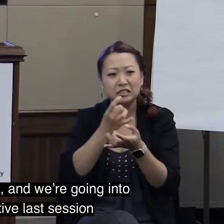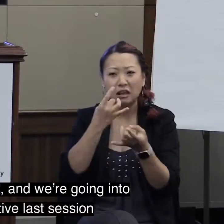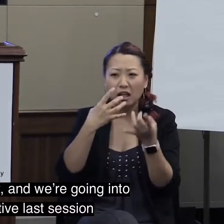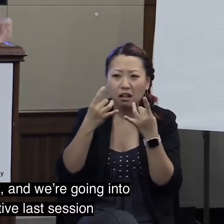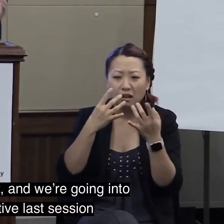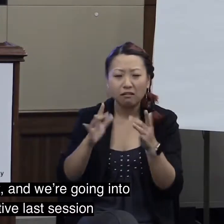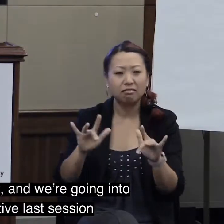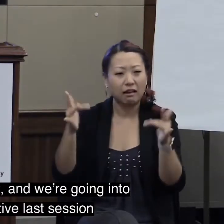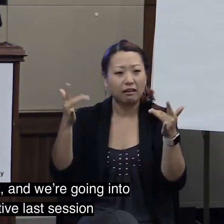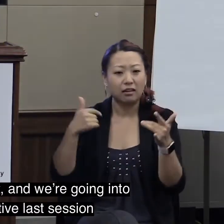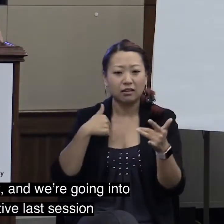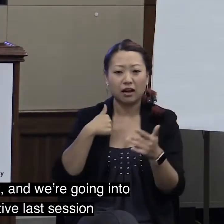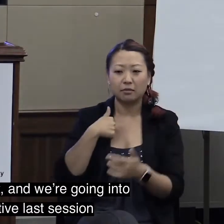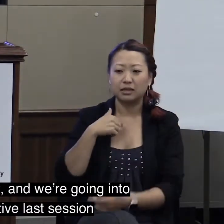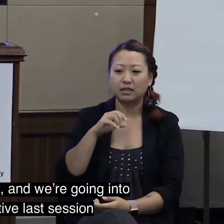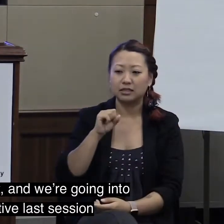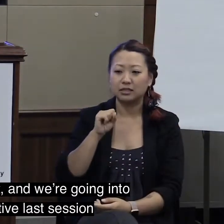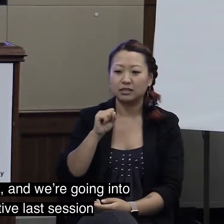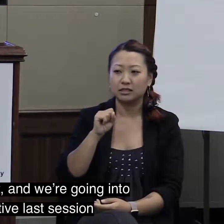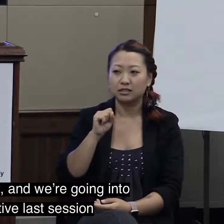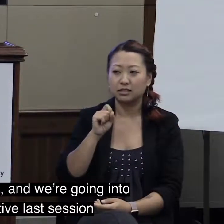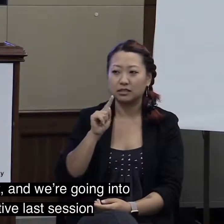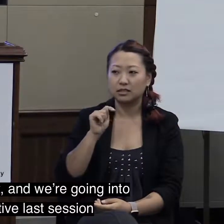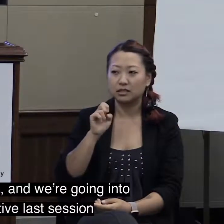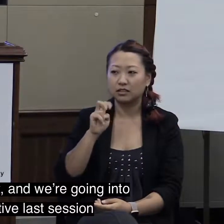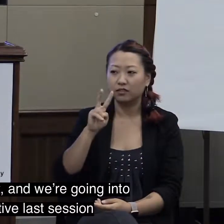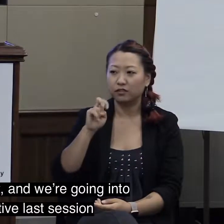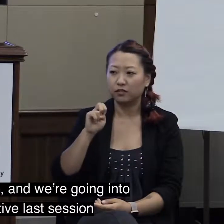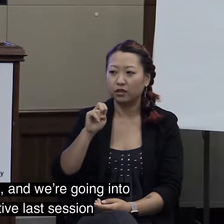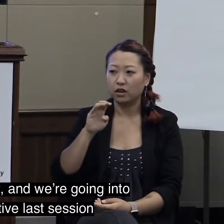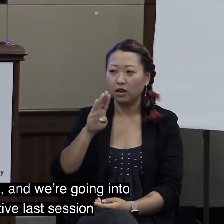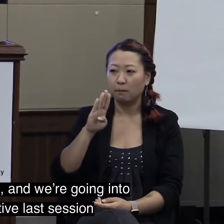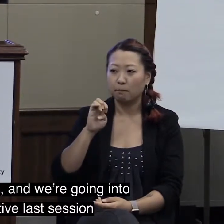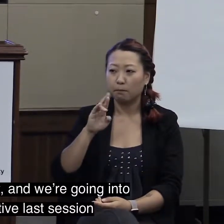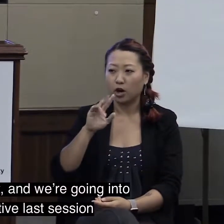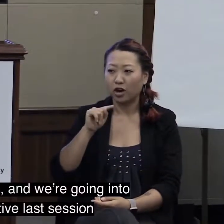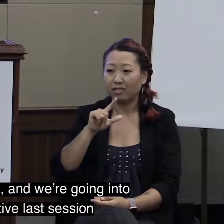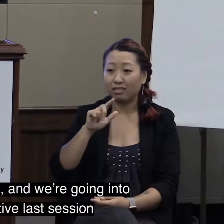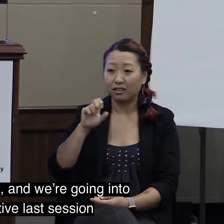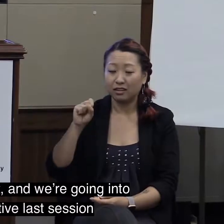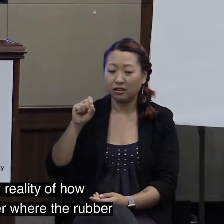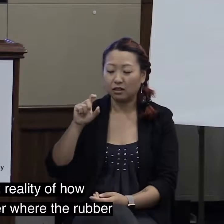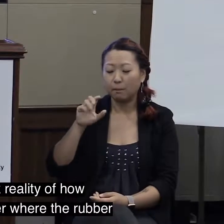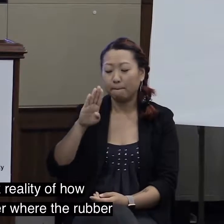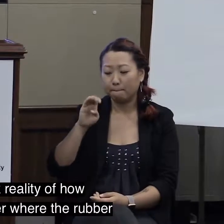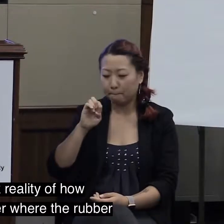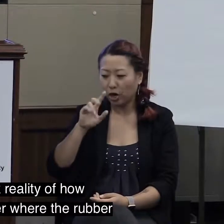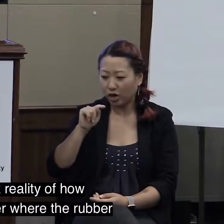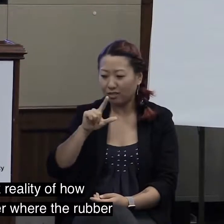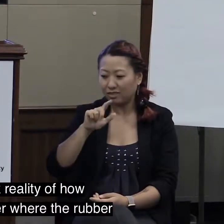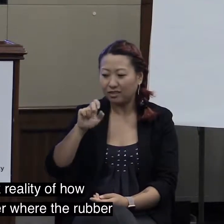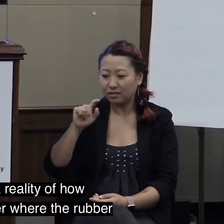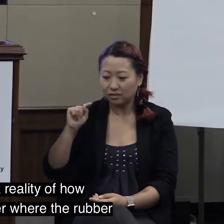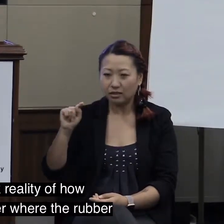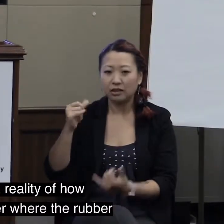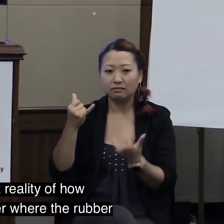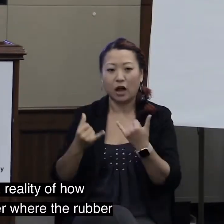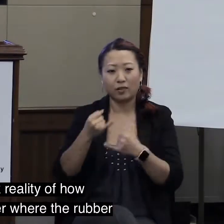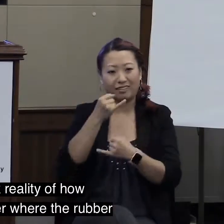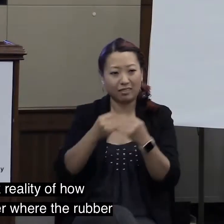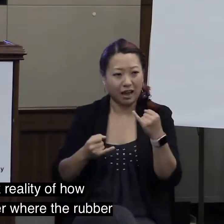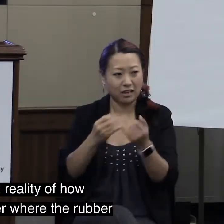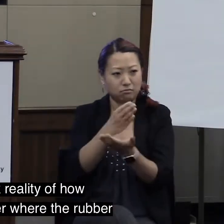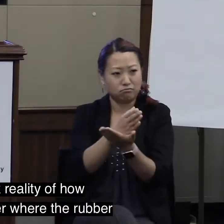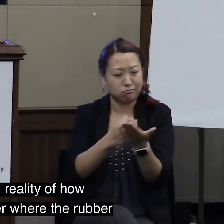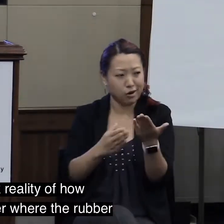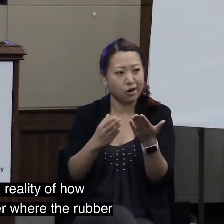I'm Steve Bartlett, and we're now going to go into the last and a highly interactive session in which we're going to talk about the reality of